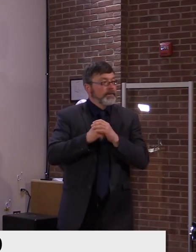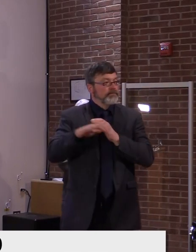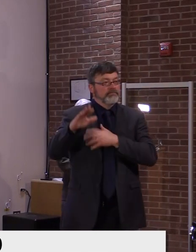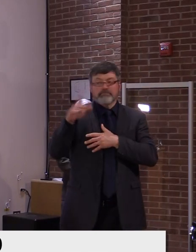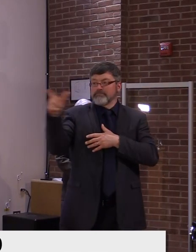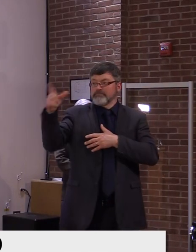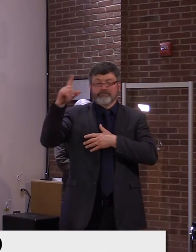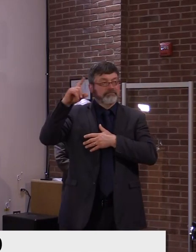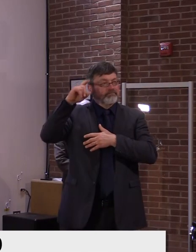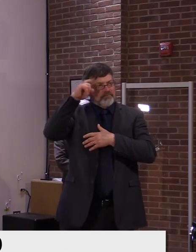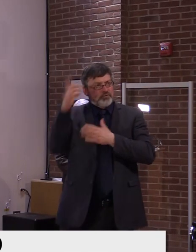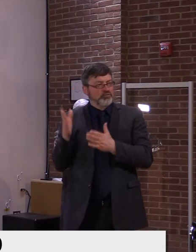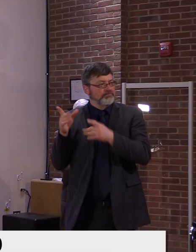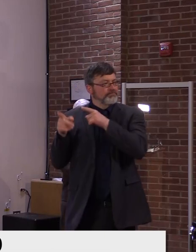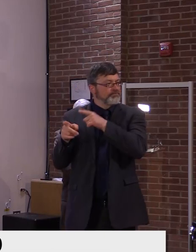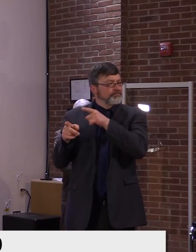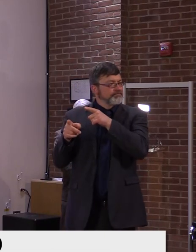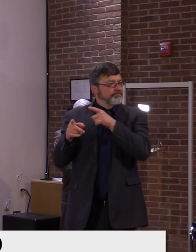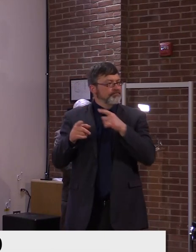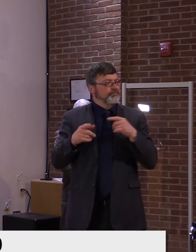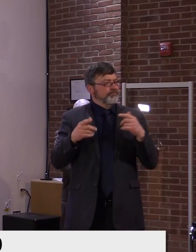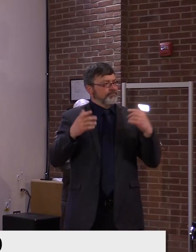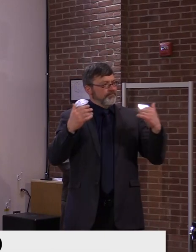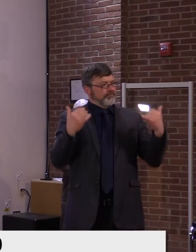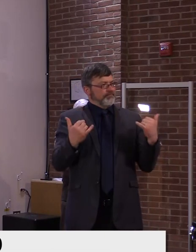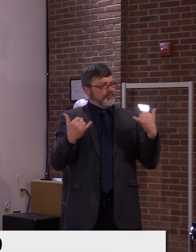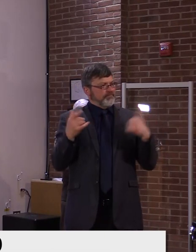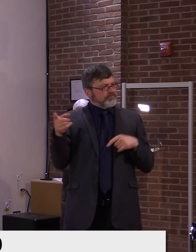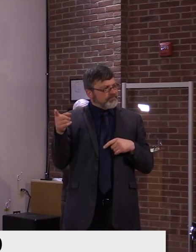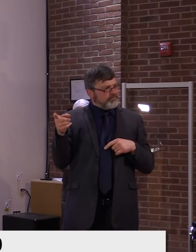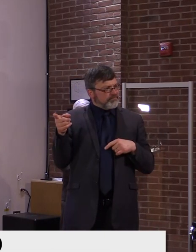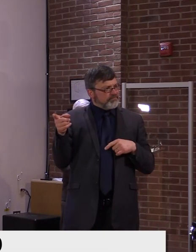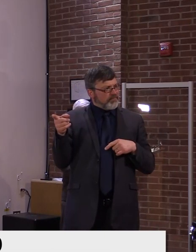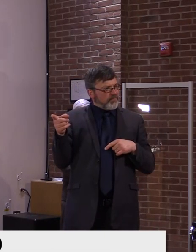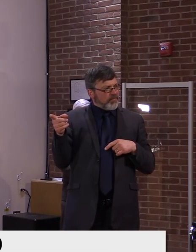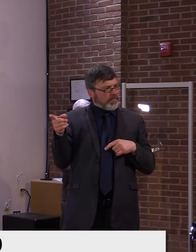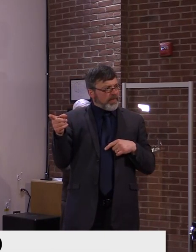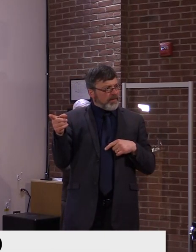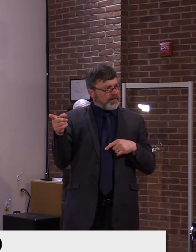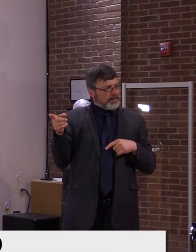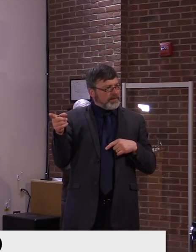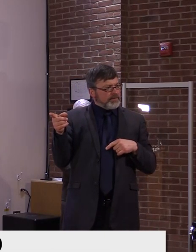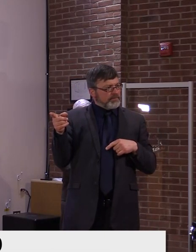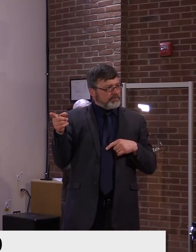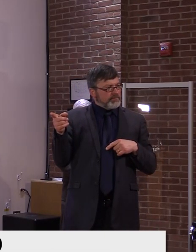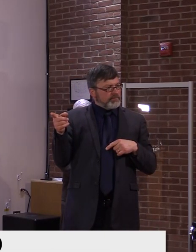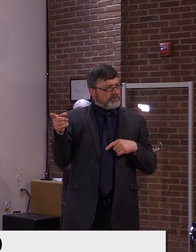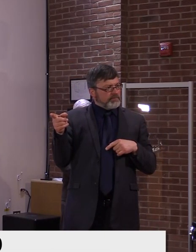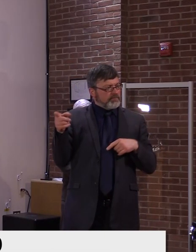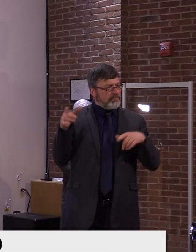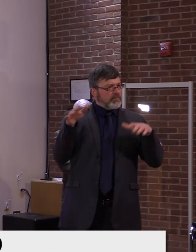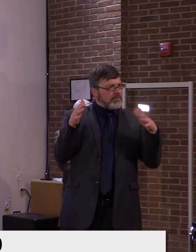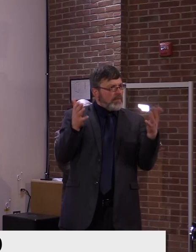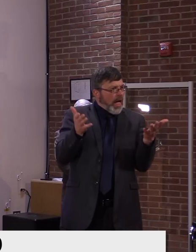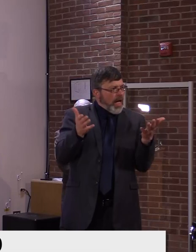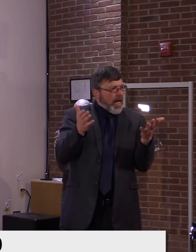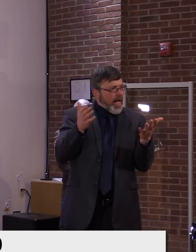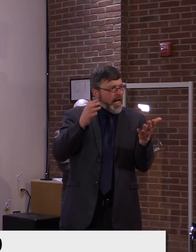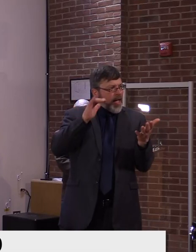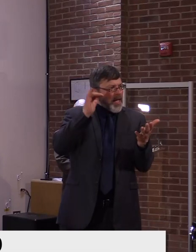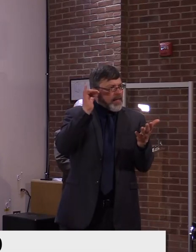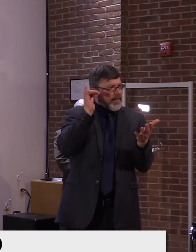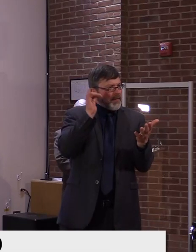are you worried at all about skepticism and losing faith in vaccines, all